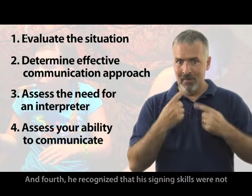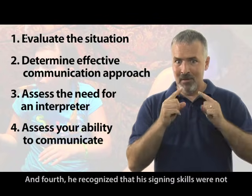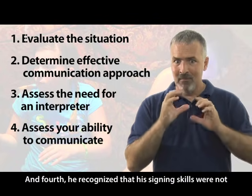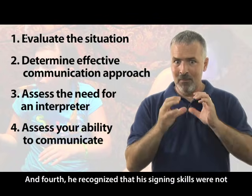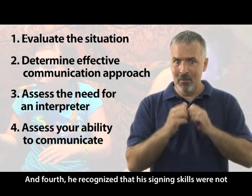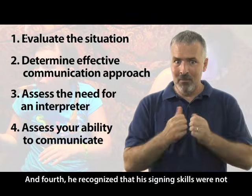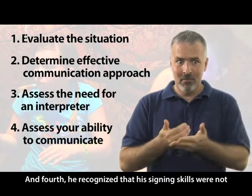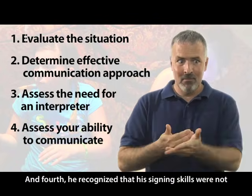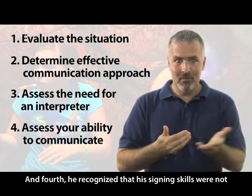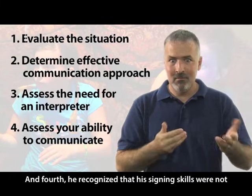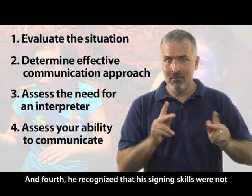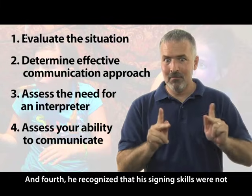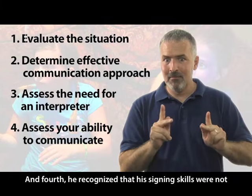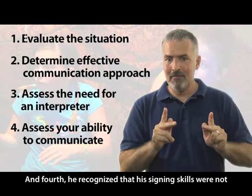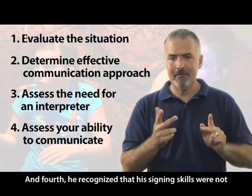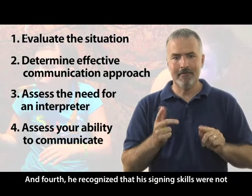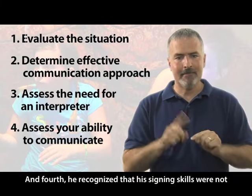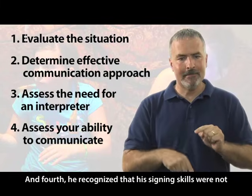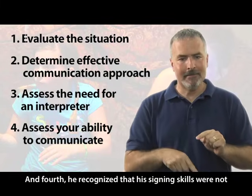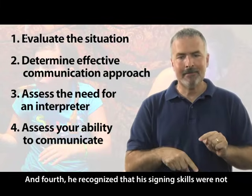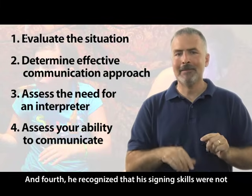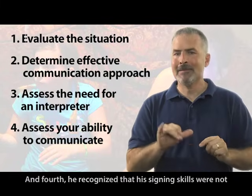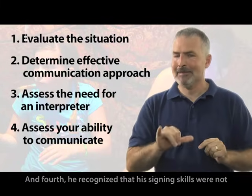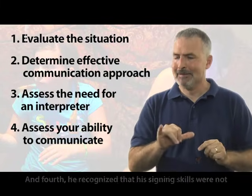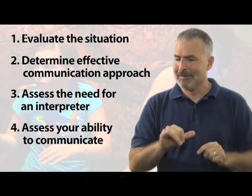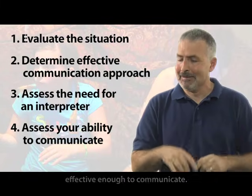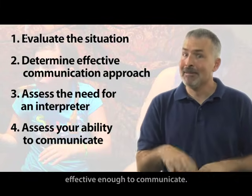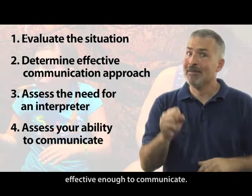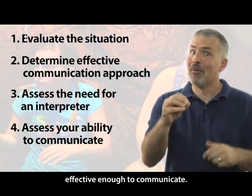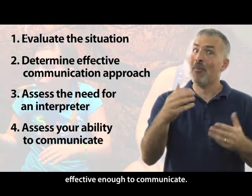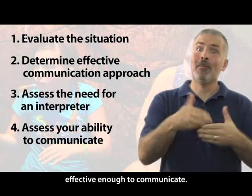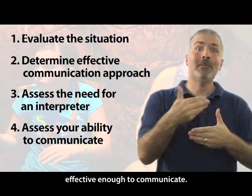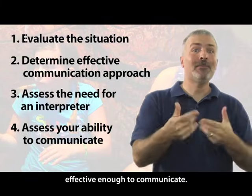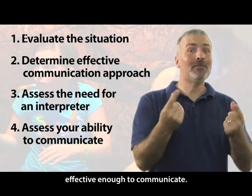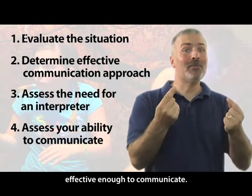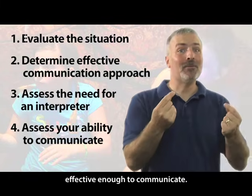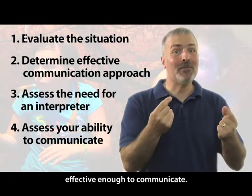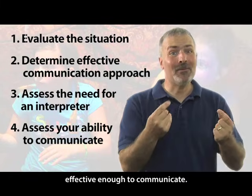And fourth, he recognized that his signing skills were not effective enough to communicate.